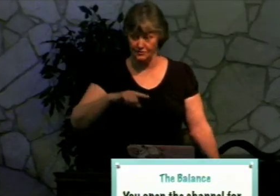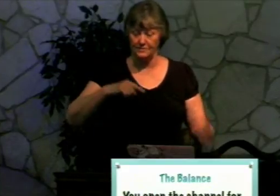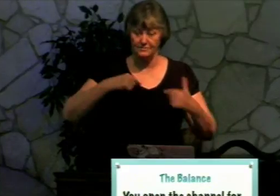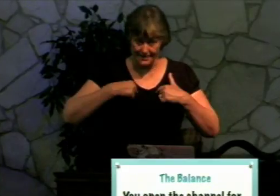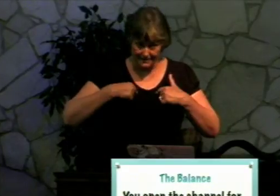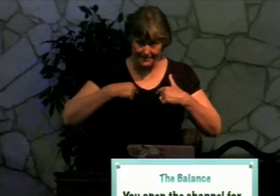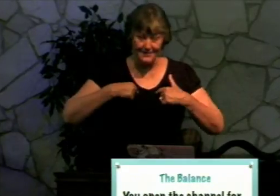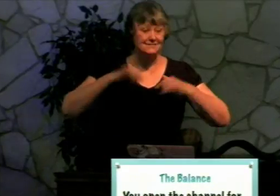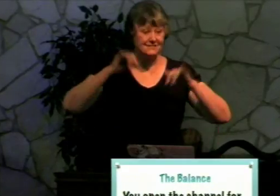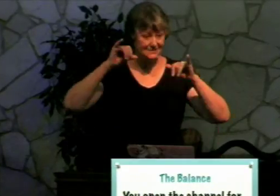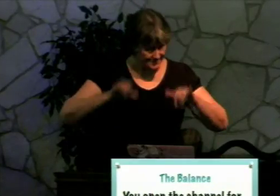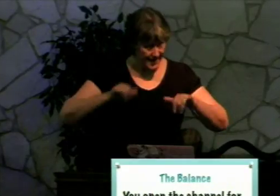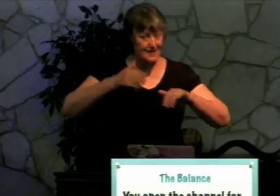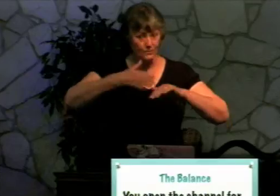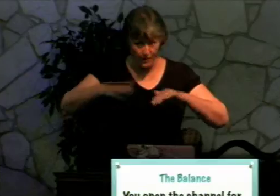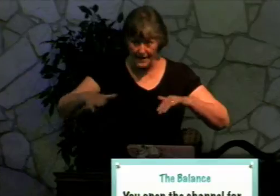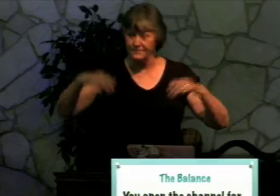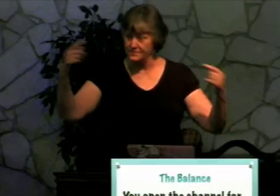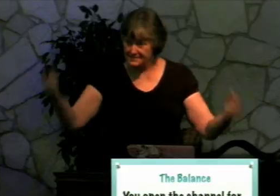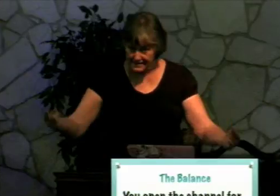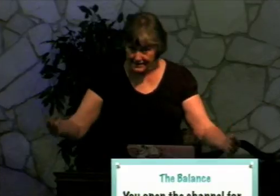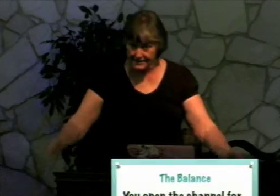and me to stay away from sin.